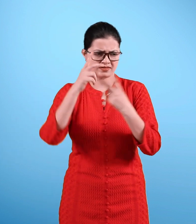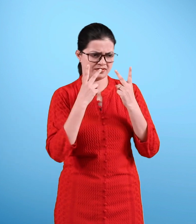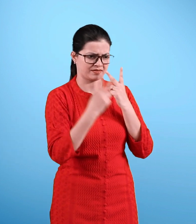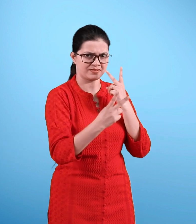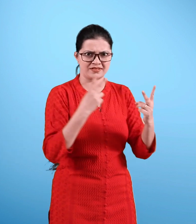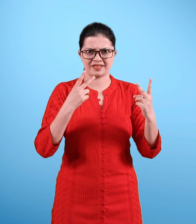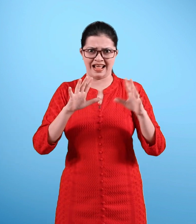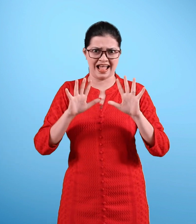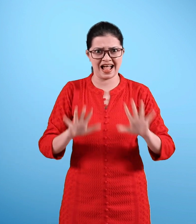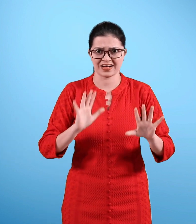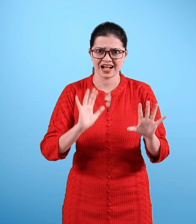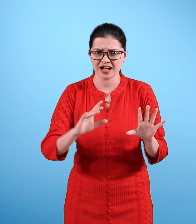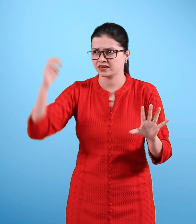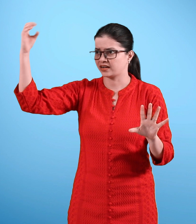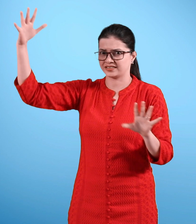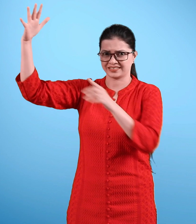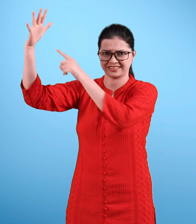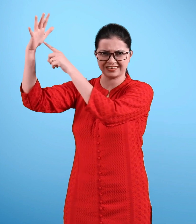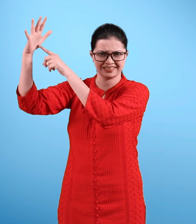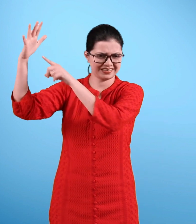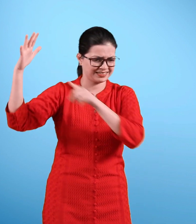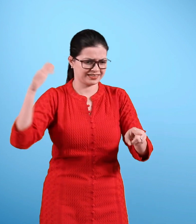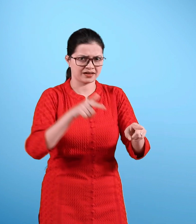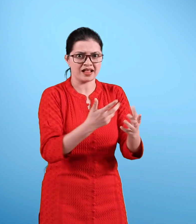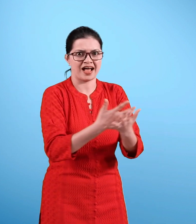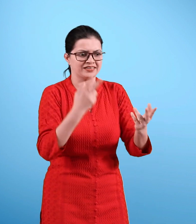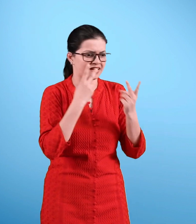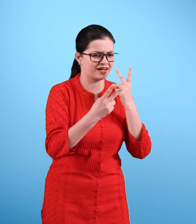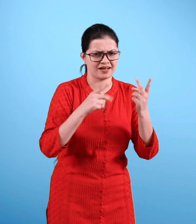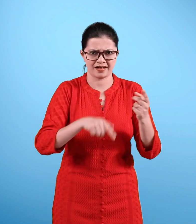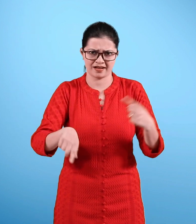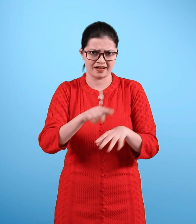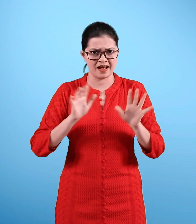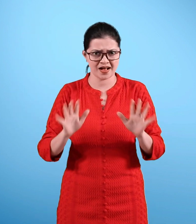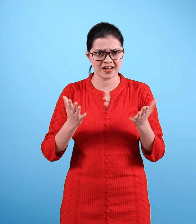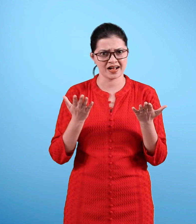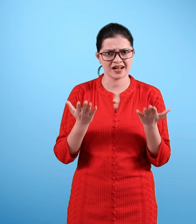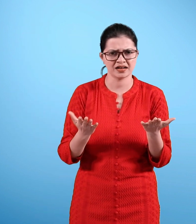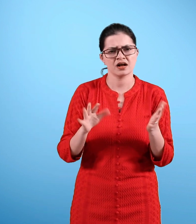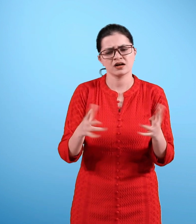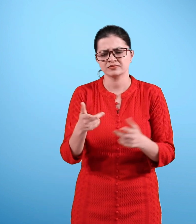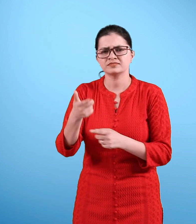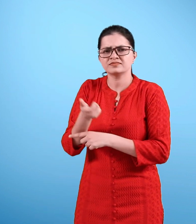We see these when light from a luminous object like the sun, a torch, or an electric light